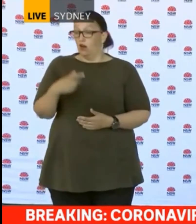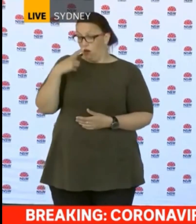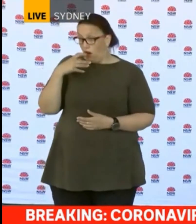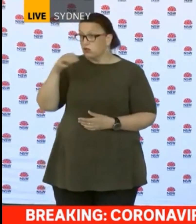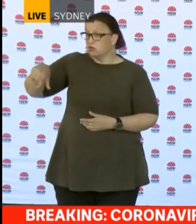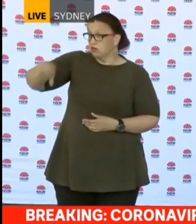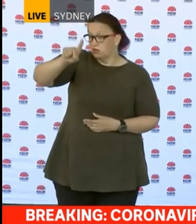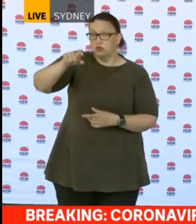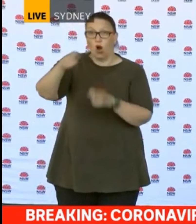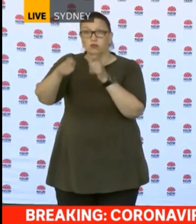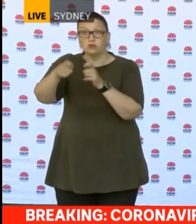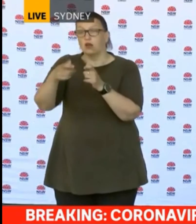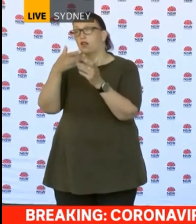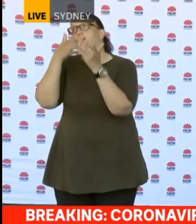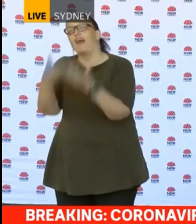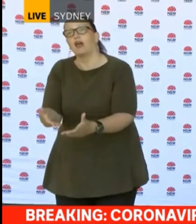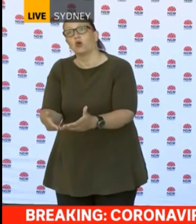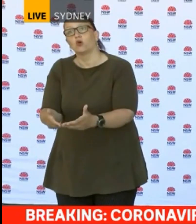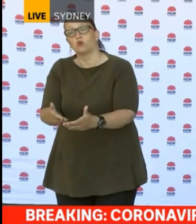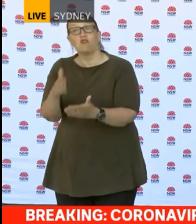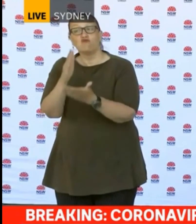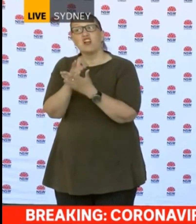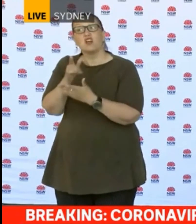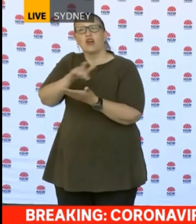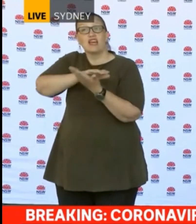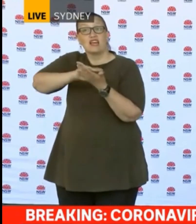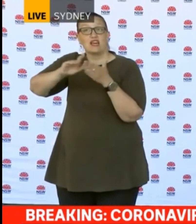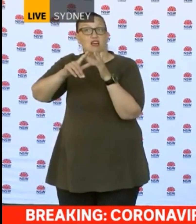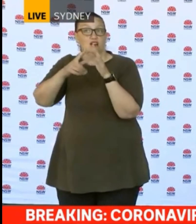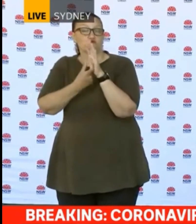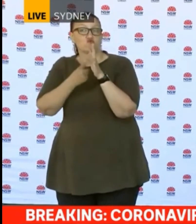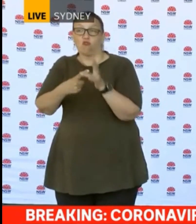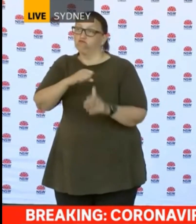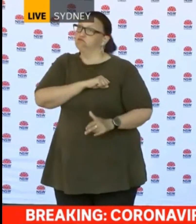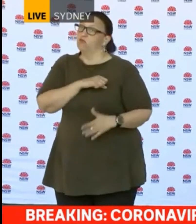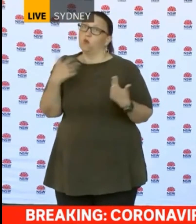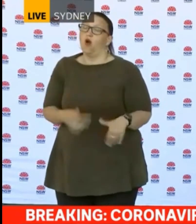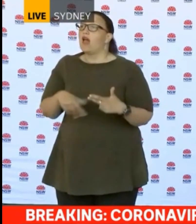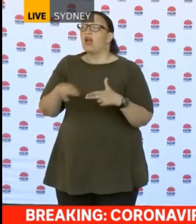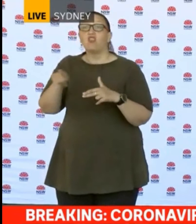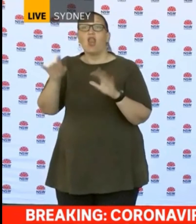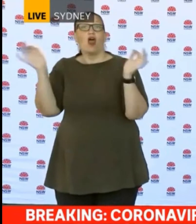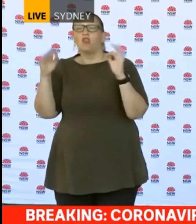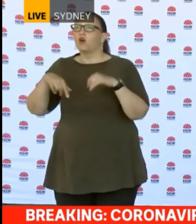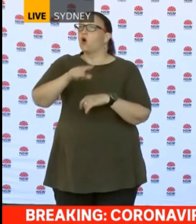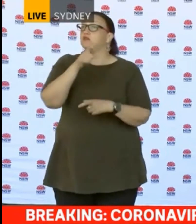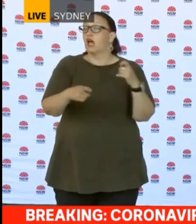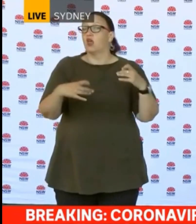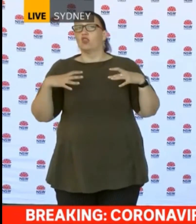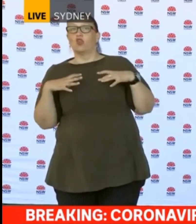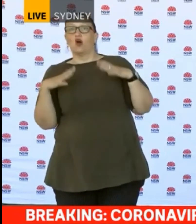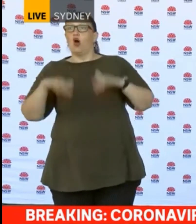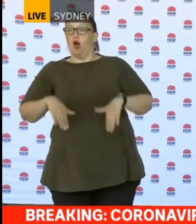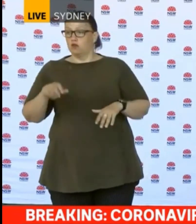and they are the true heroes, because you can see by recognising the chains of transmission, by testing around those cases, we've identified